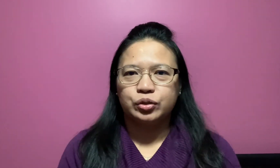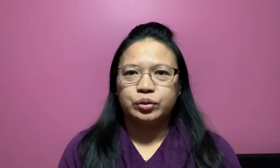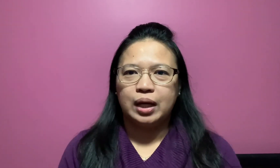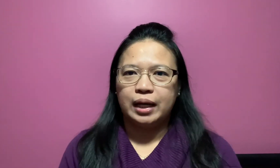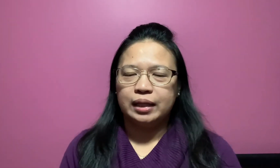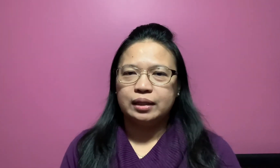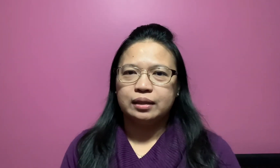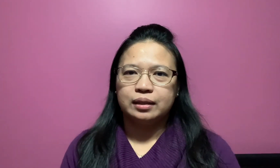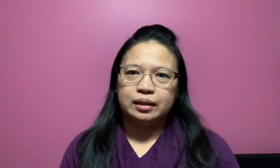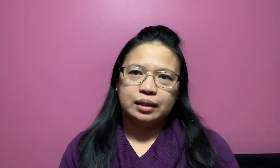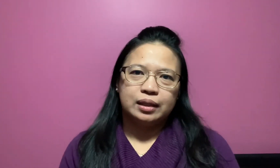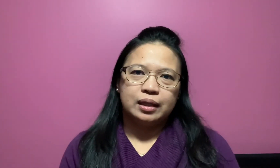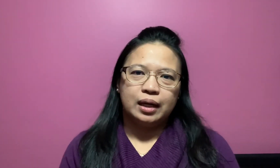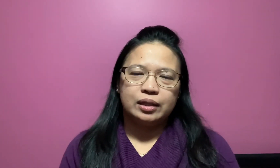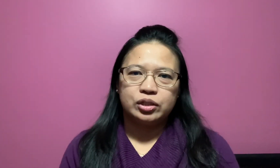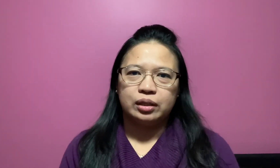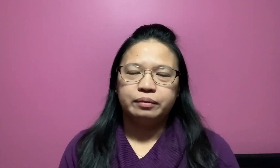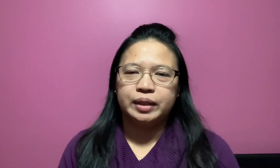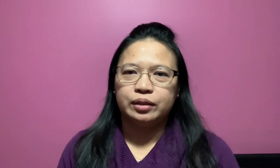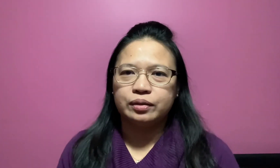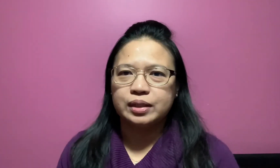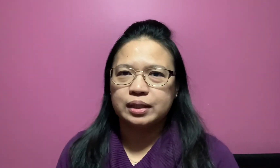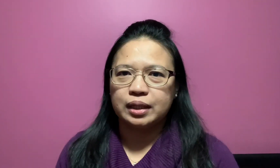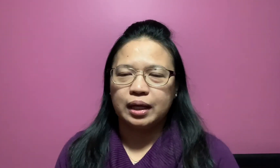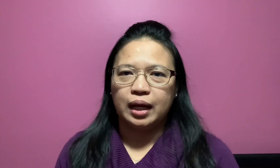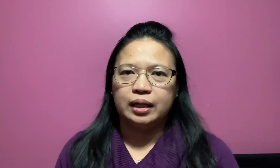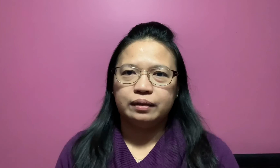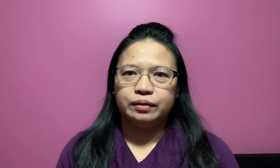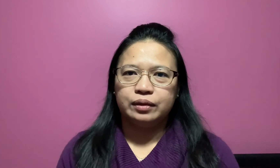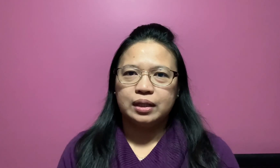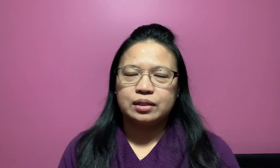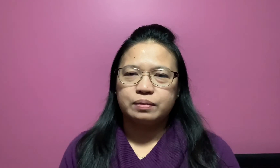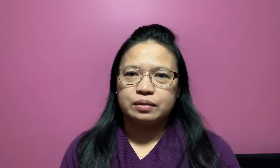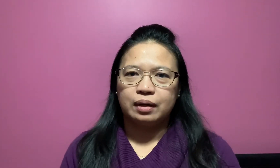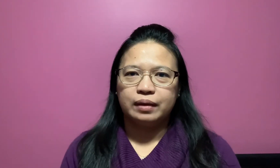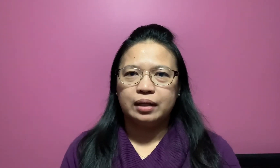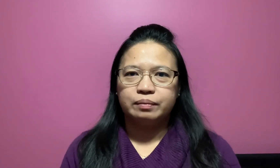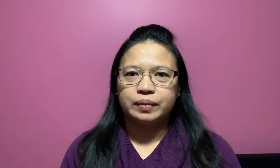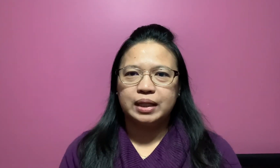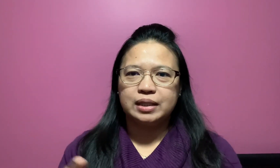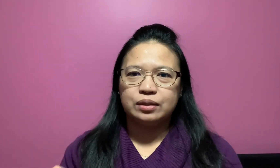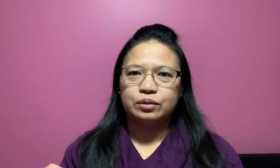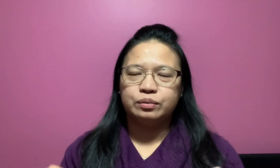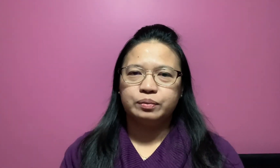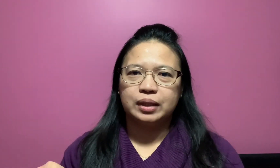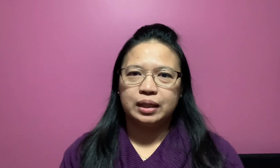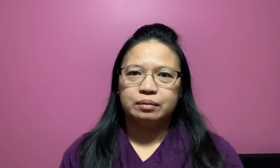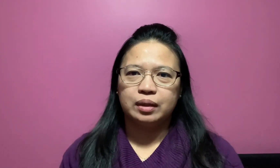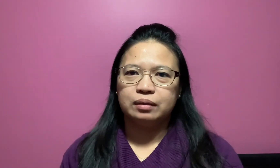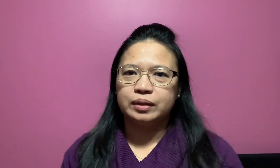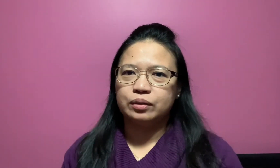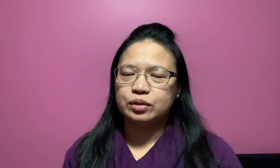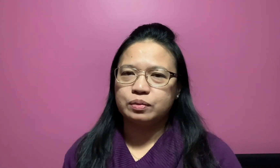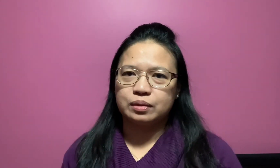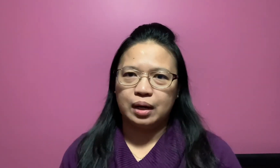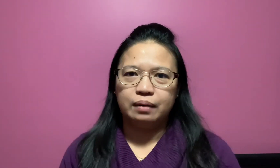like and share our videos. And if you didn't subscribe yet, please do click the button below to subscribe,